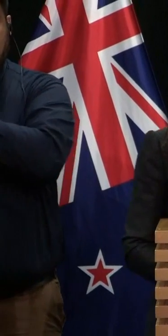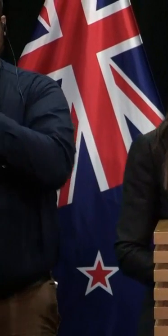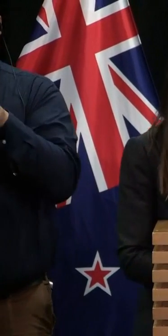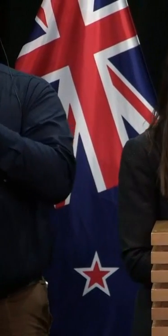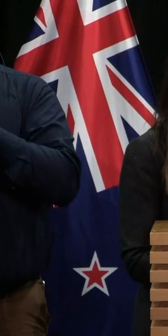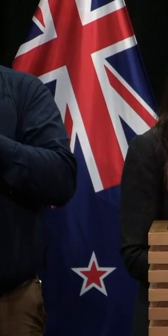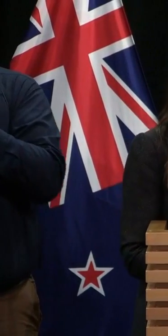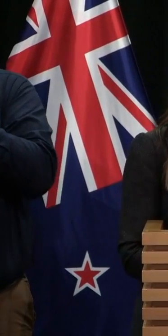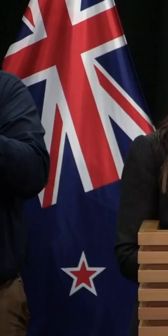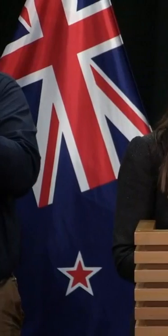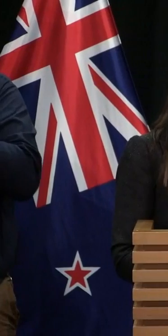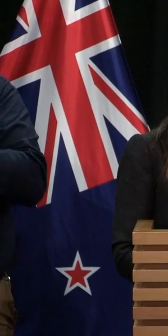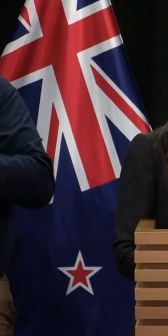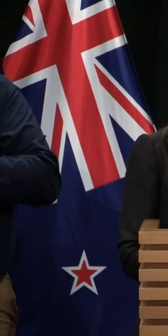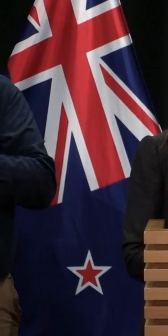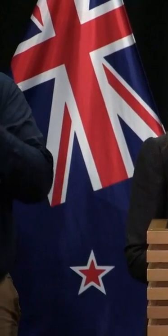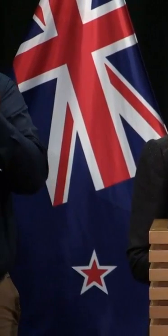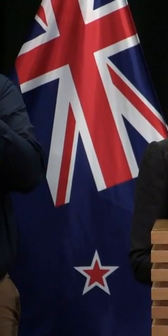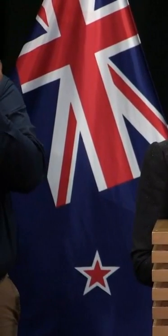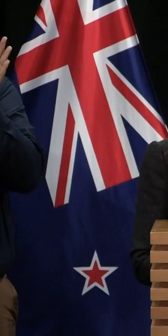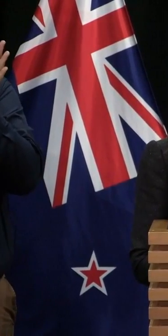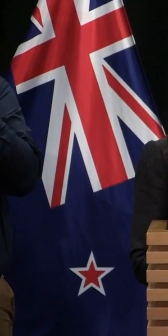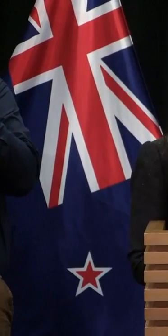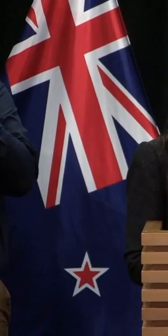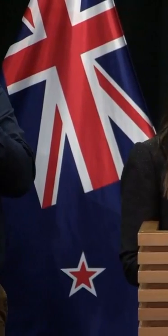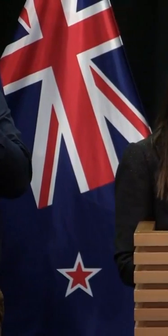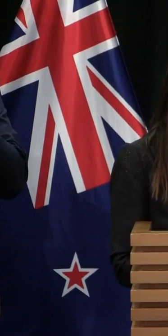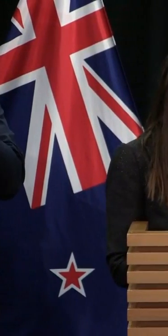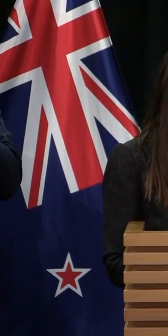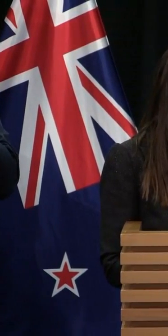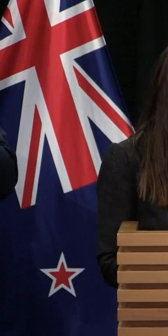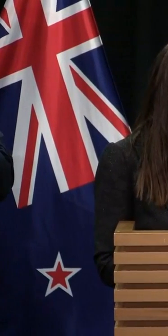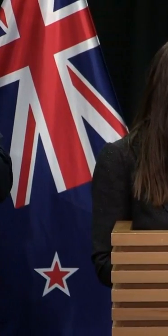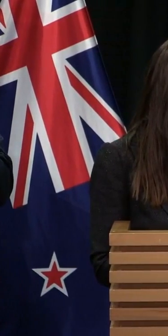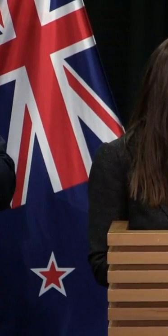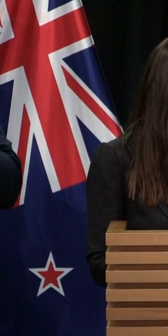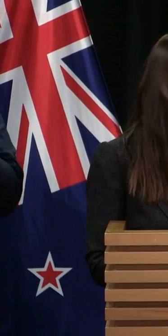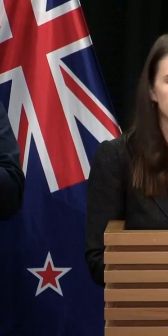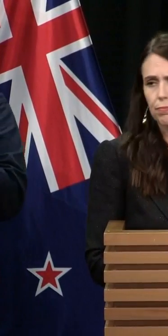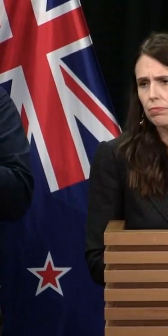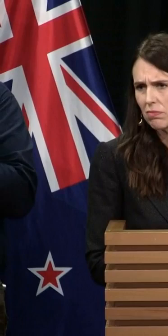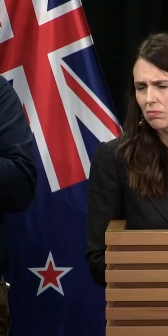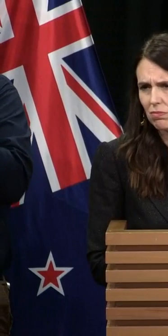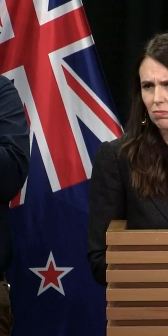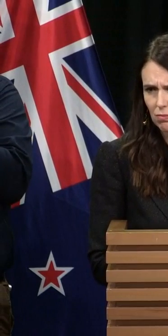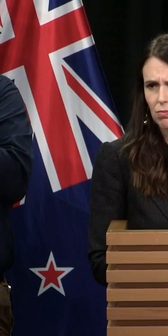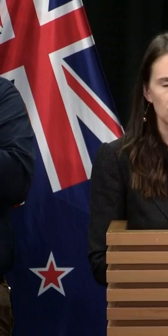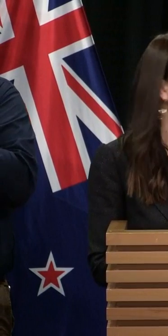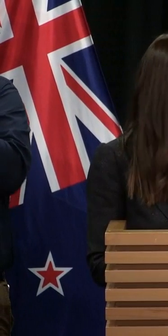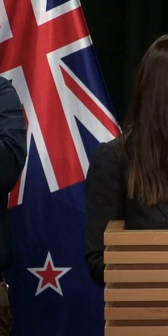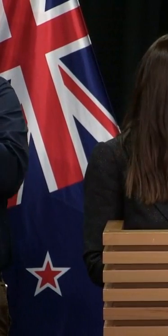The actual definition of a religious-based or faith-based institution is going to be at the discretion of the Royal Commission.